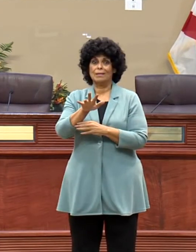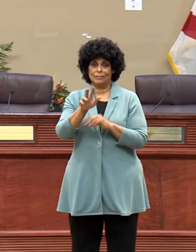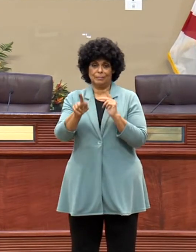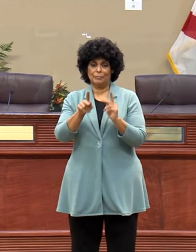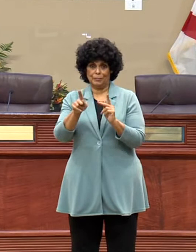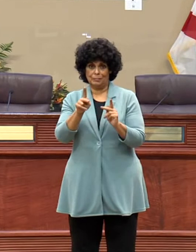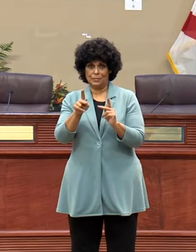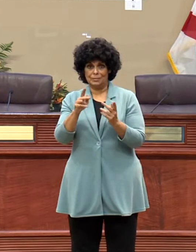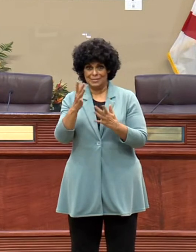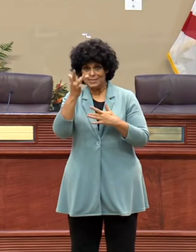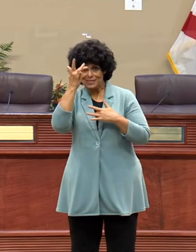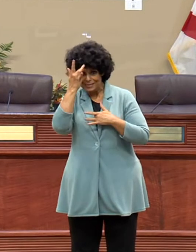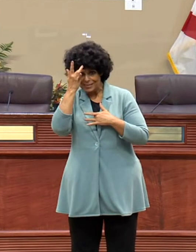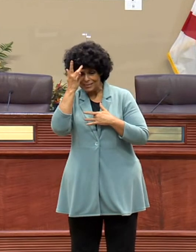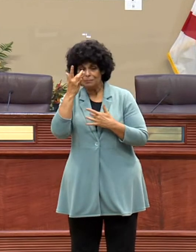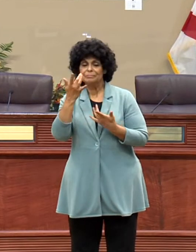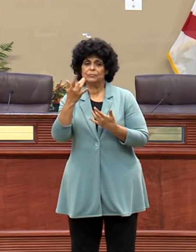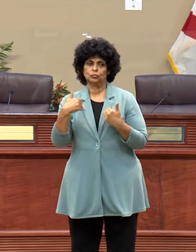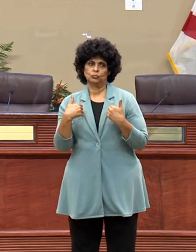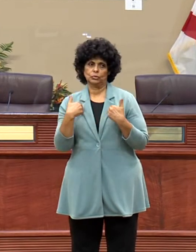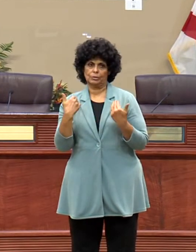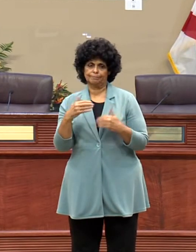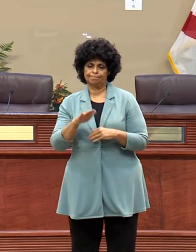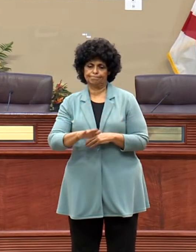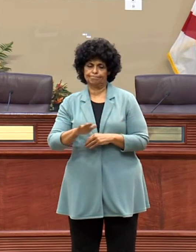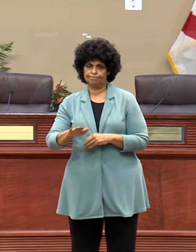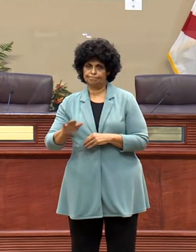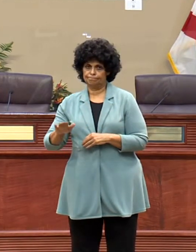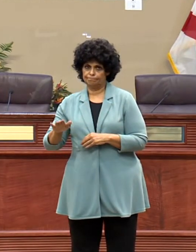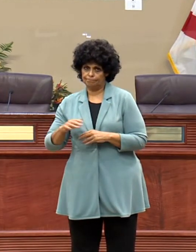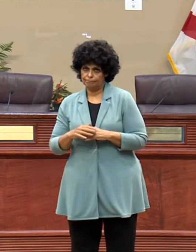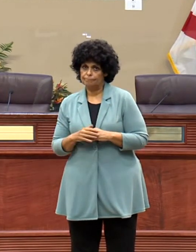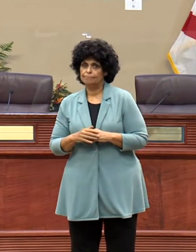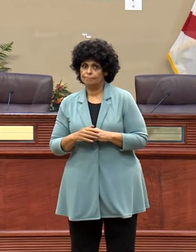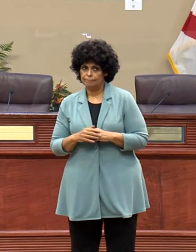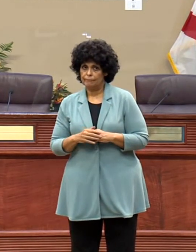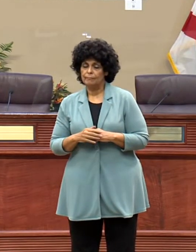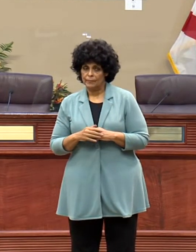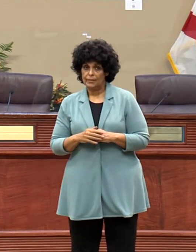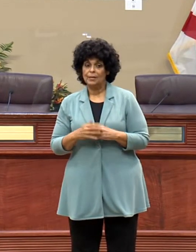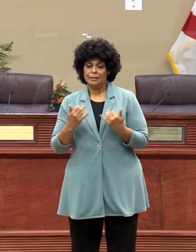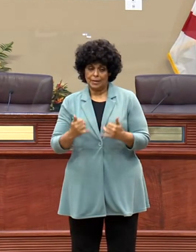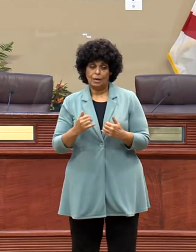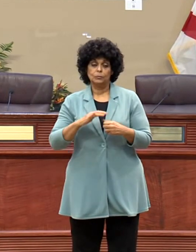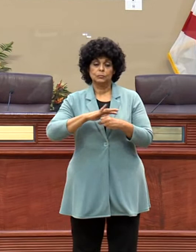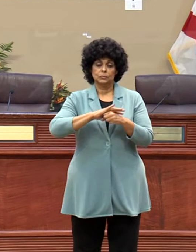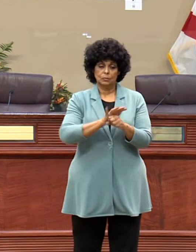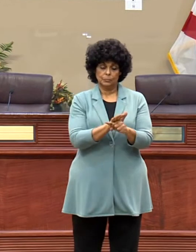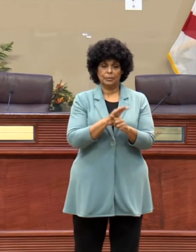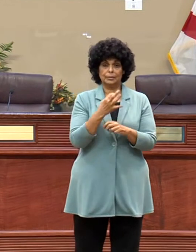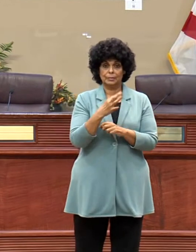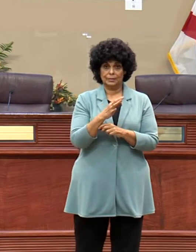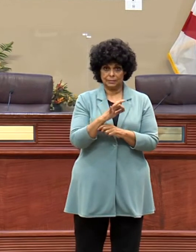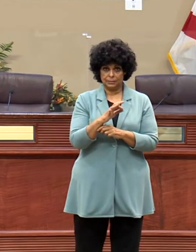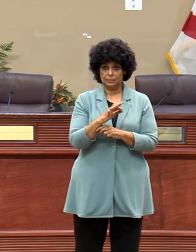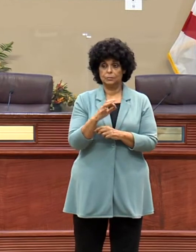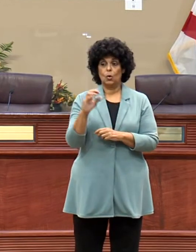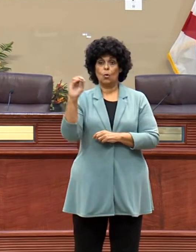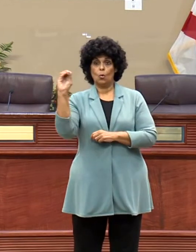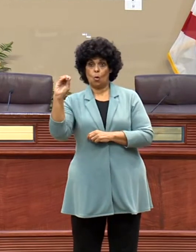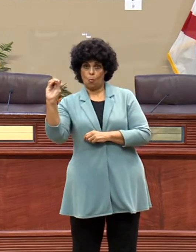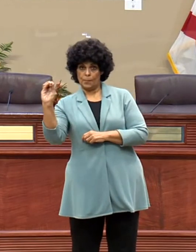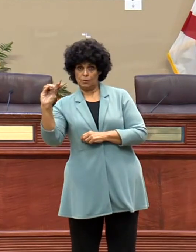patients are pediatric patients. While the Omicron variant isn't as deadly as the Delta variant, it